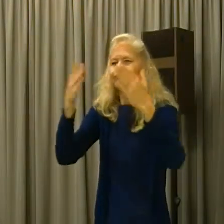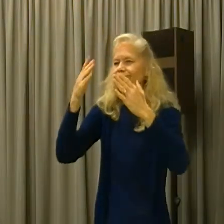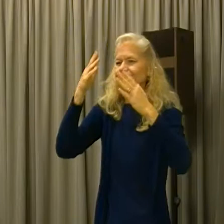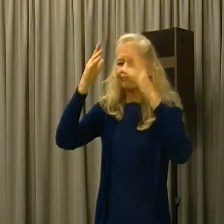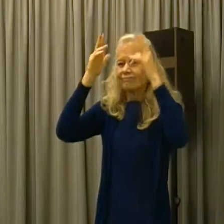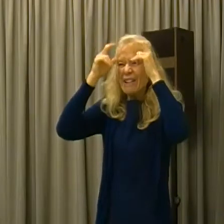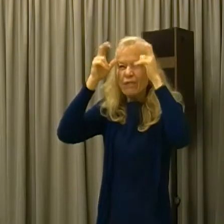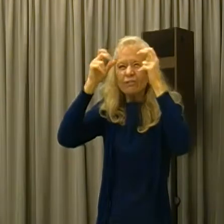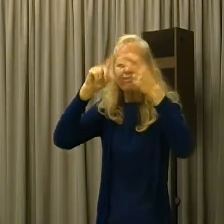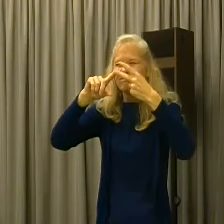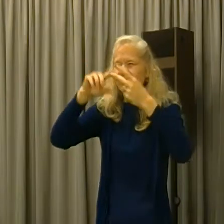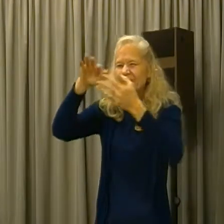For our thoughts, it's the Word of God.